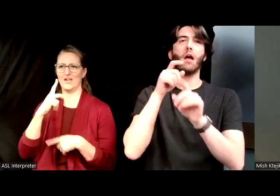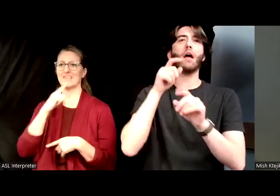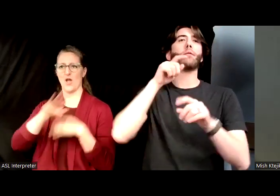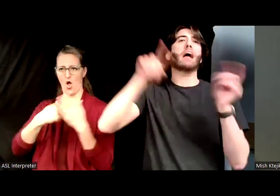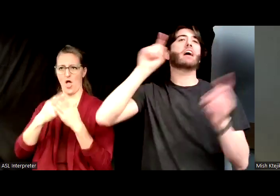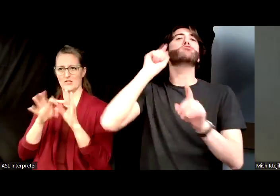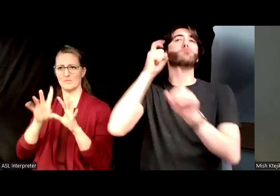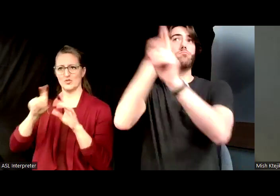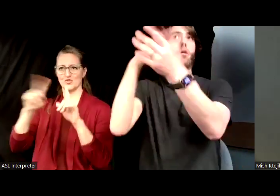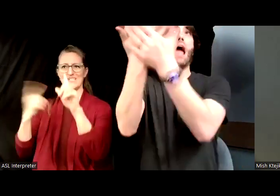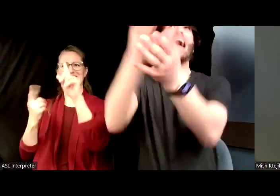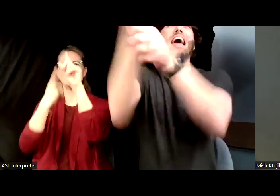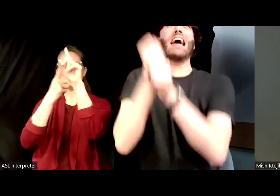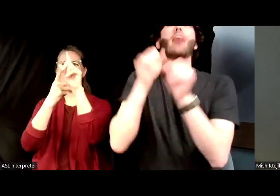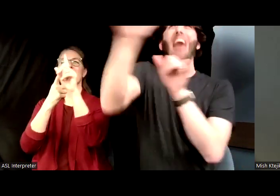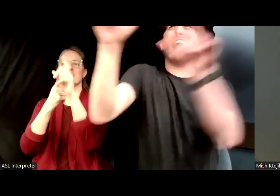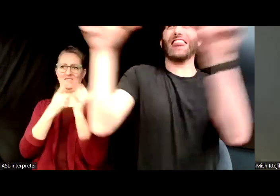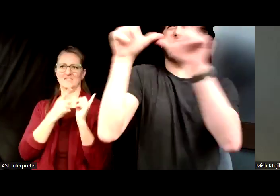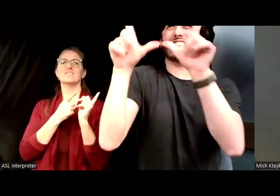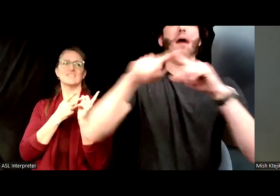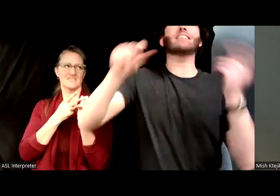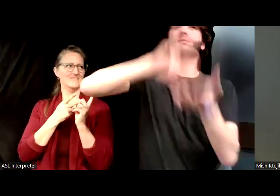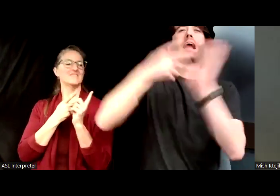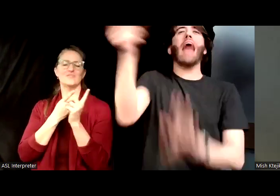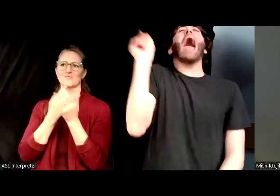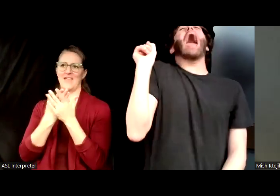interpreters should aspire to a supervisory license.